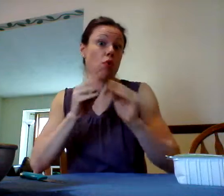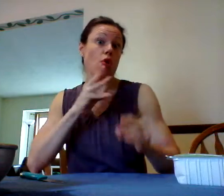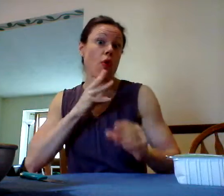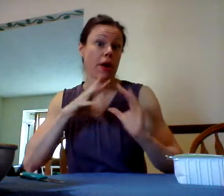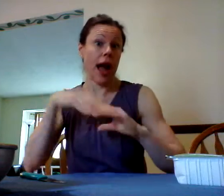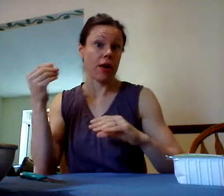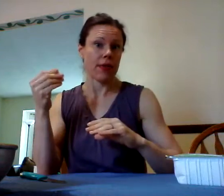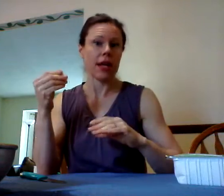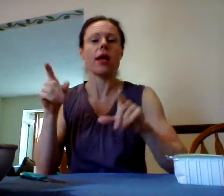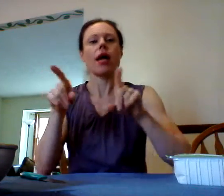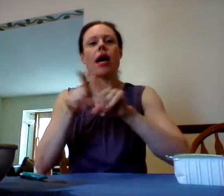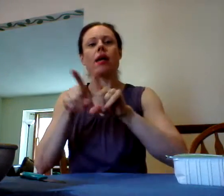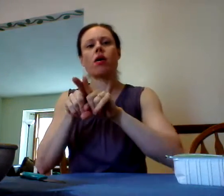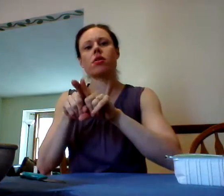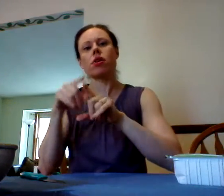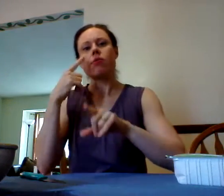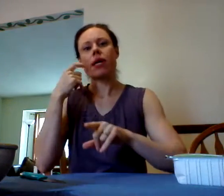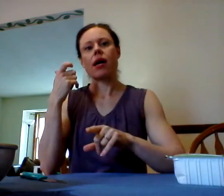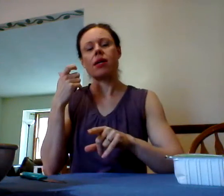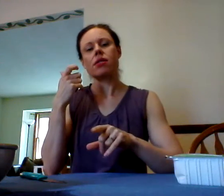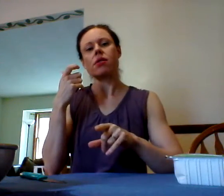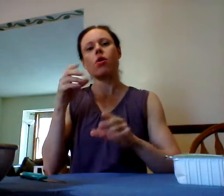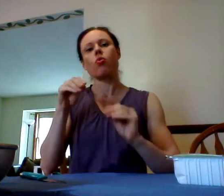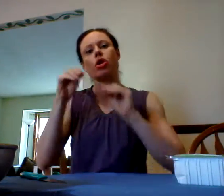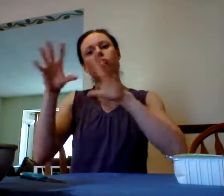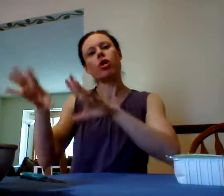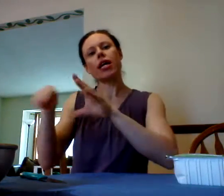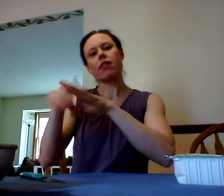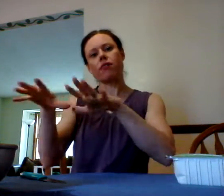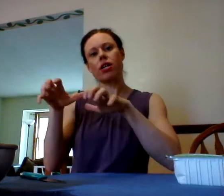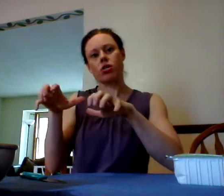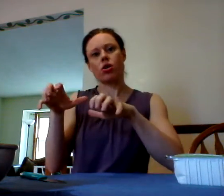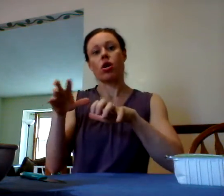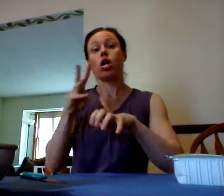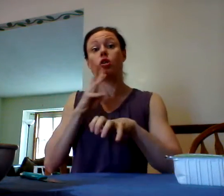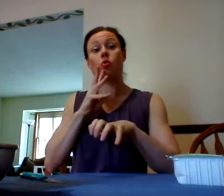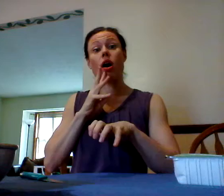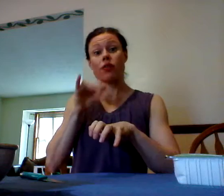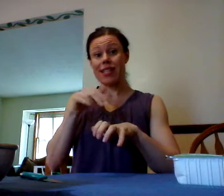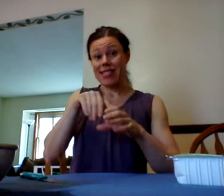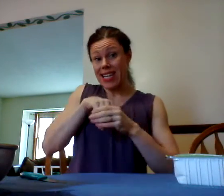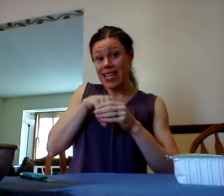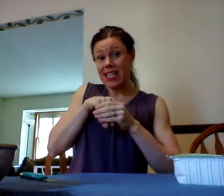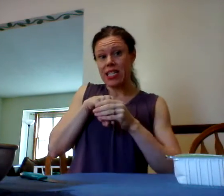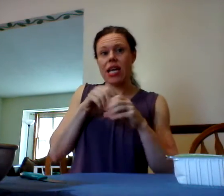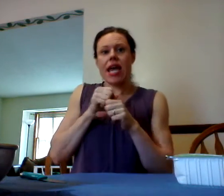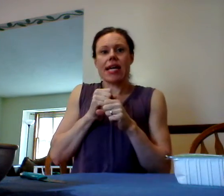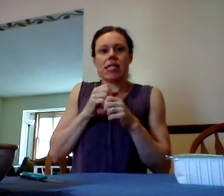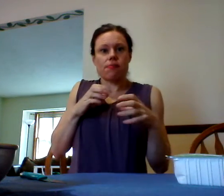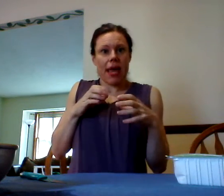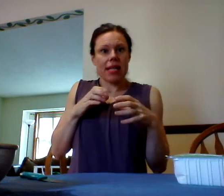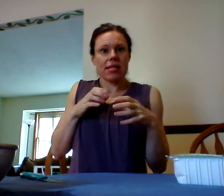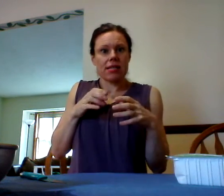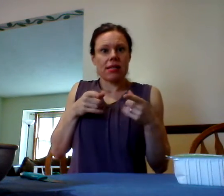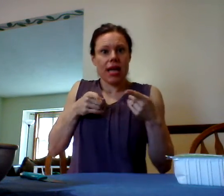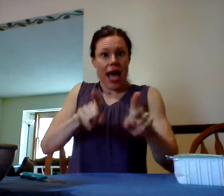more water out of it, and also because when you put it in the freezer, the water that's in it expands